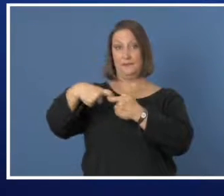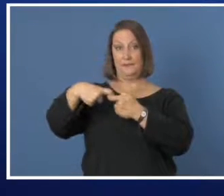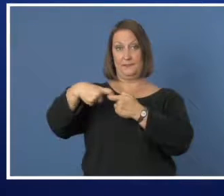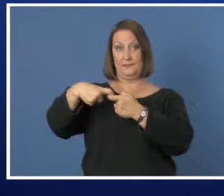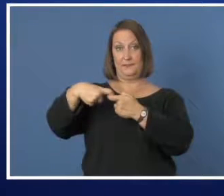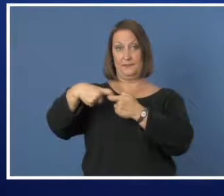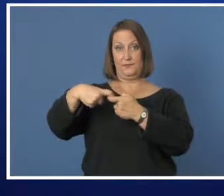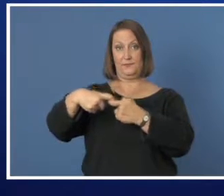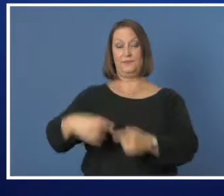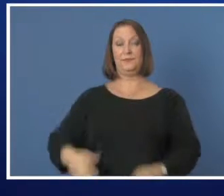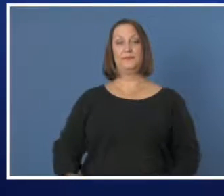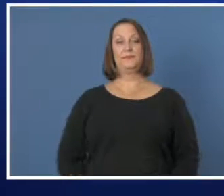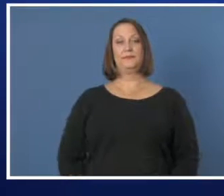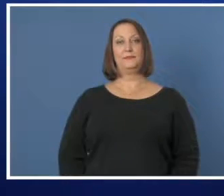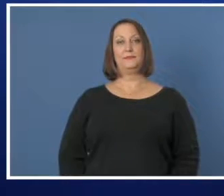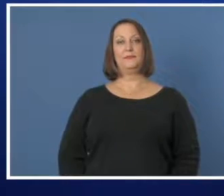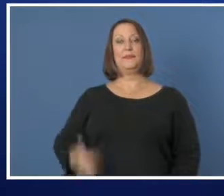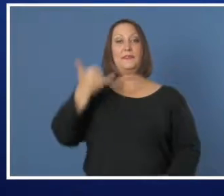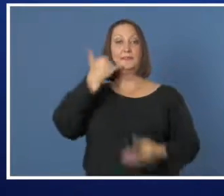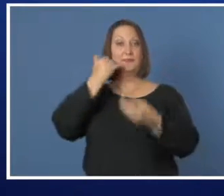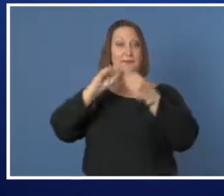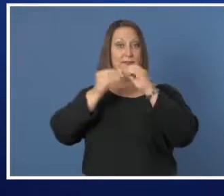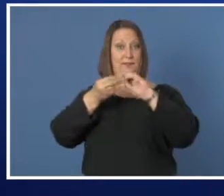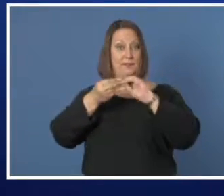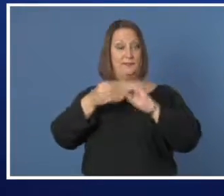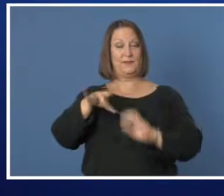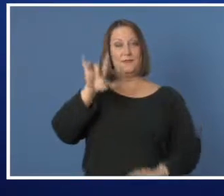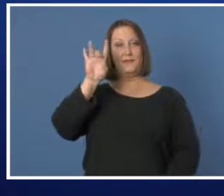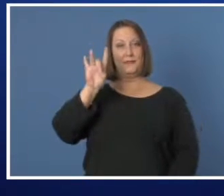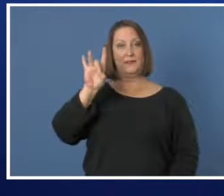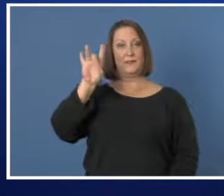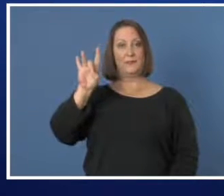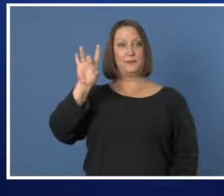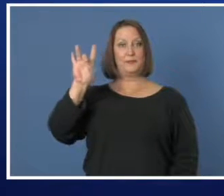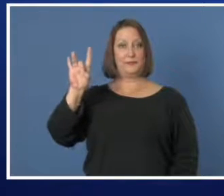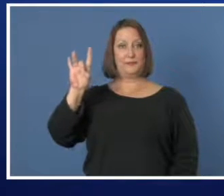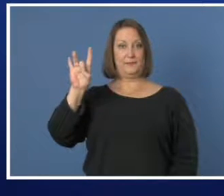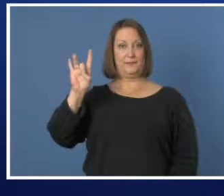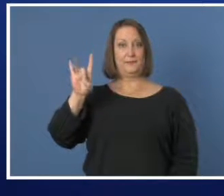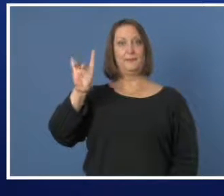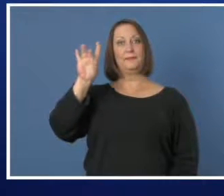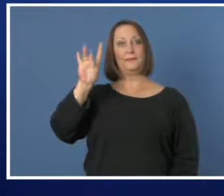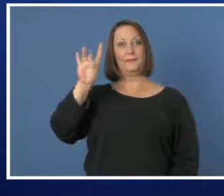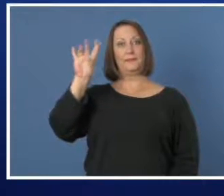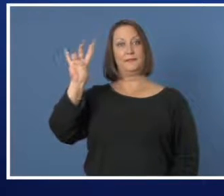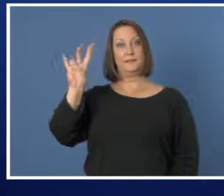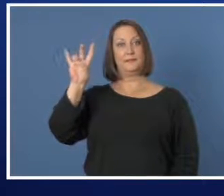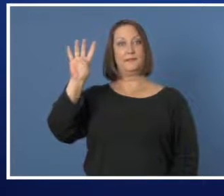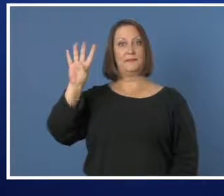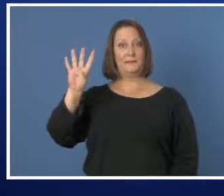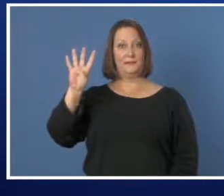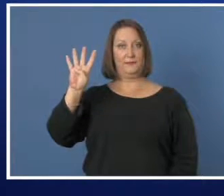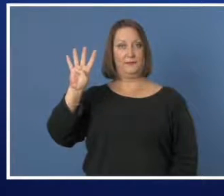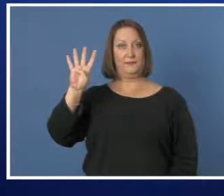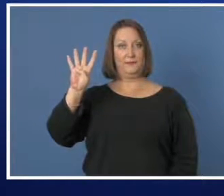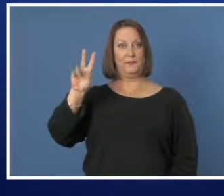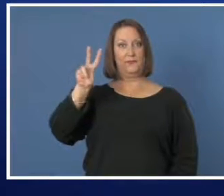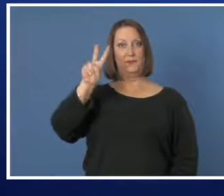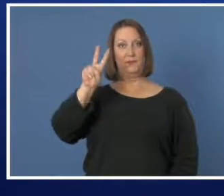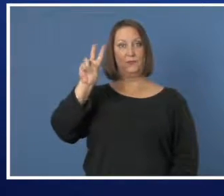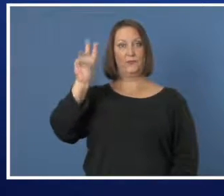4SPANISH And 888-274